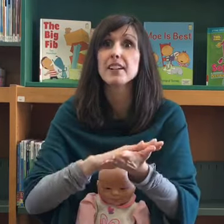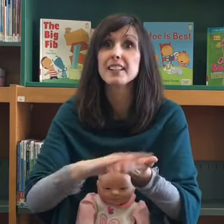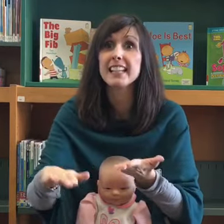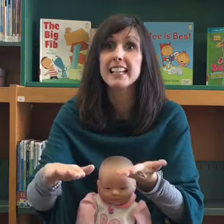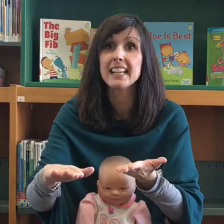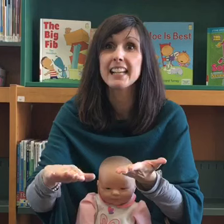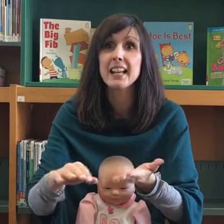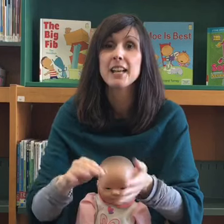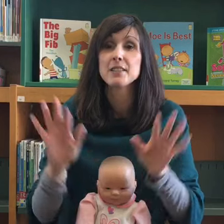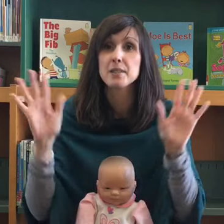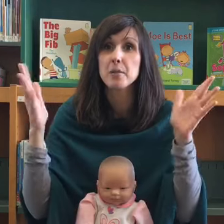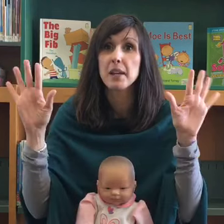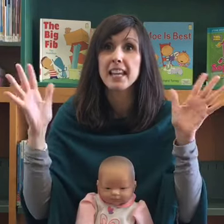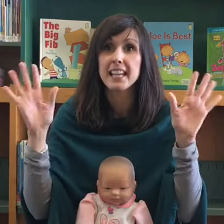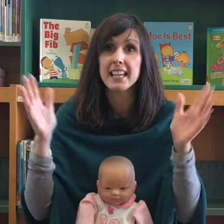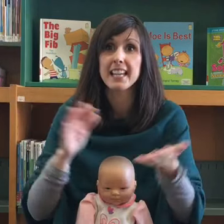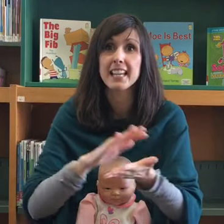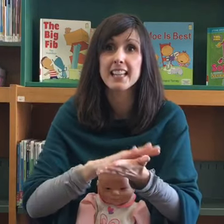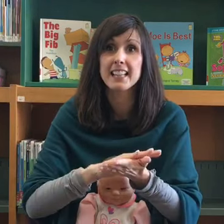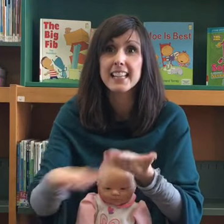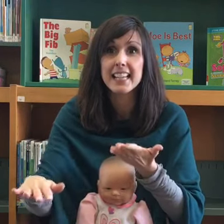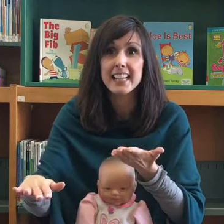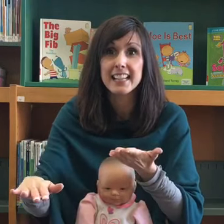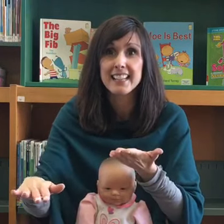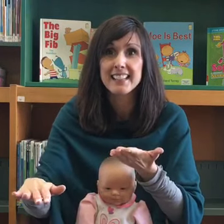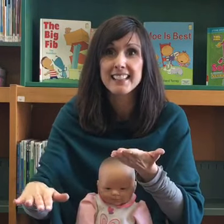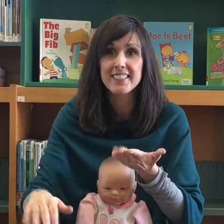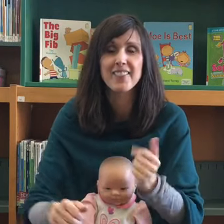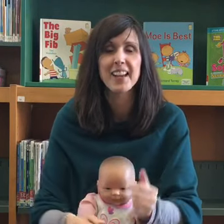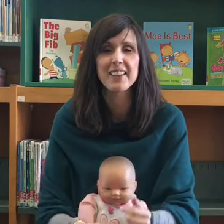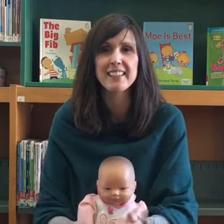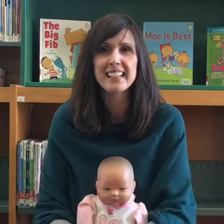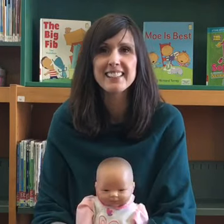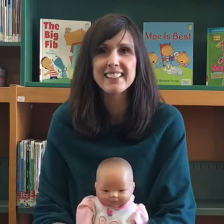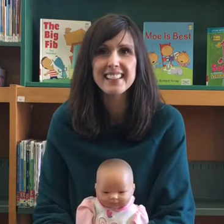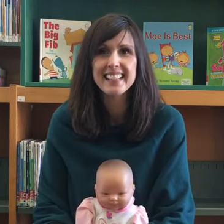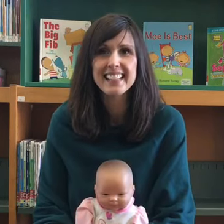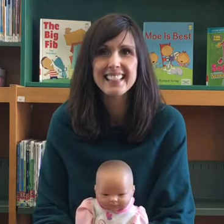we're clean, squeaky clean. Very good.